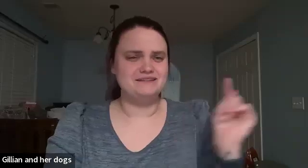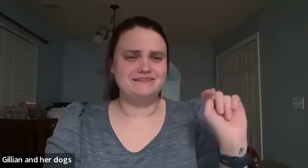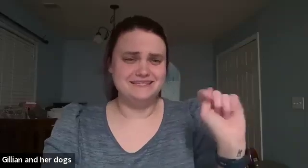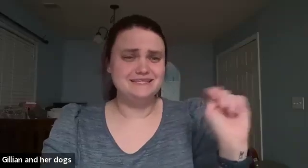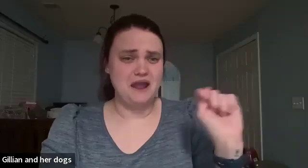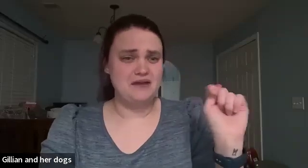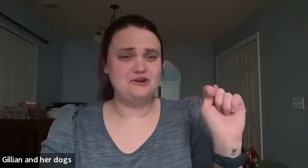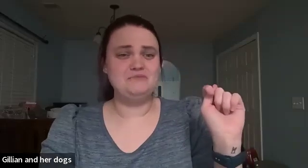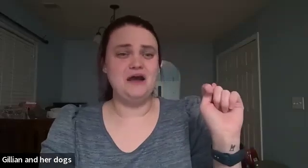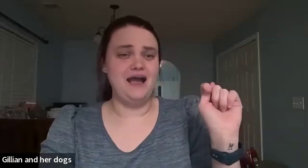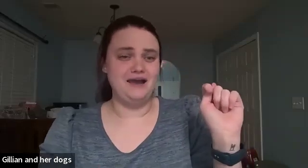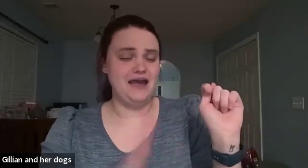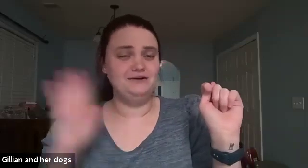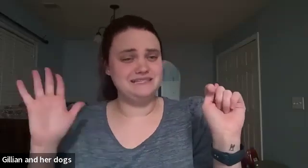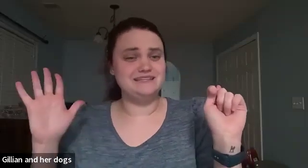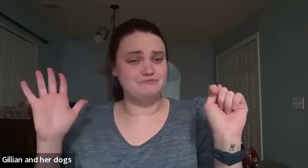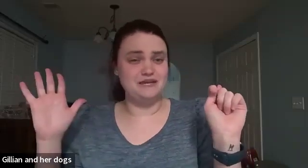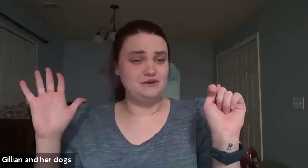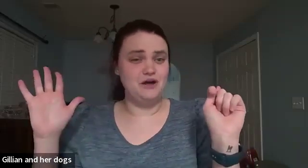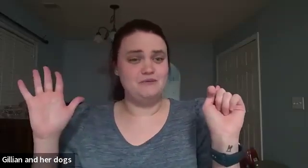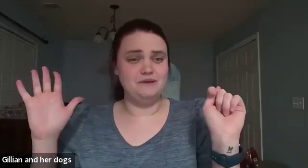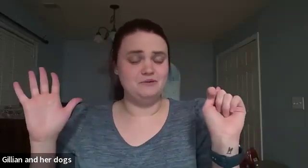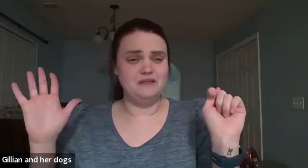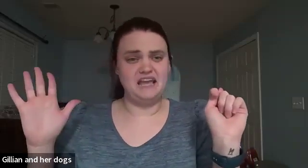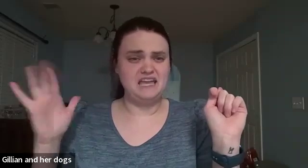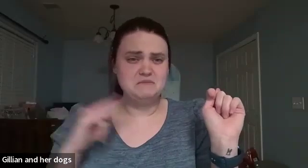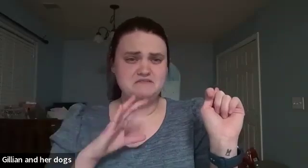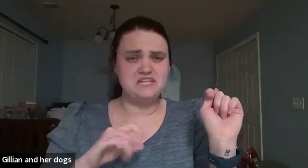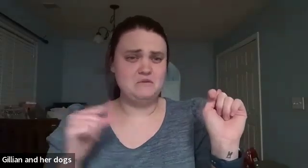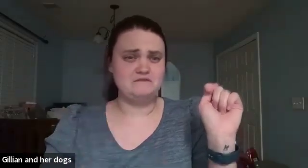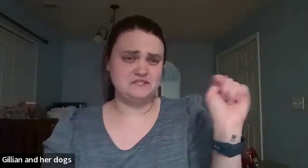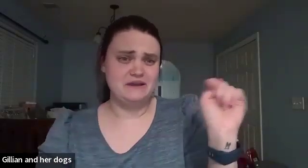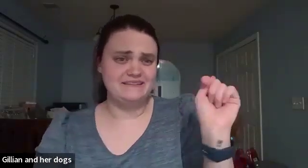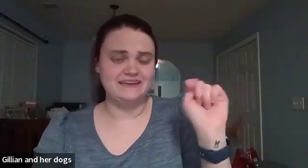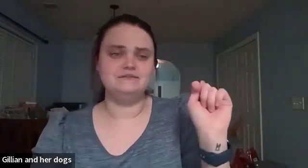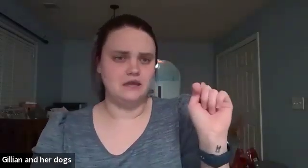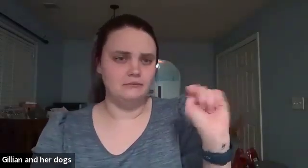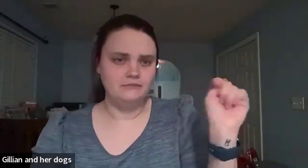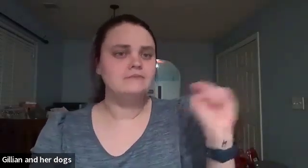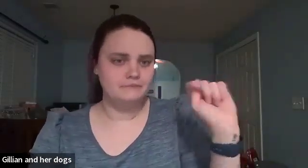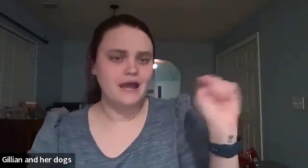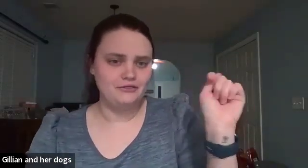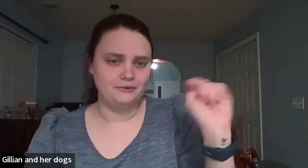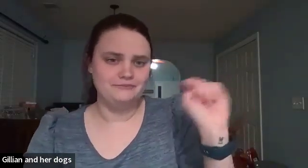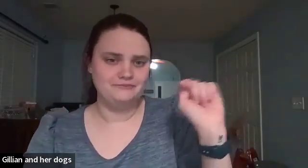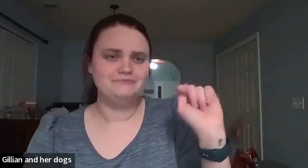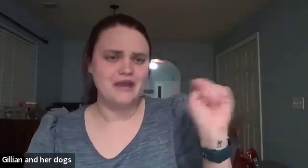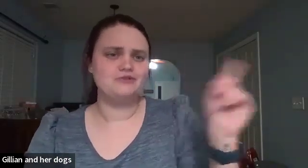brain's like, this is bathroom. I don't see this big hoopla about people being like, I can't believe you're saying the word for toilet. No, bathroom.